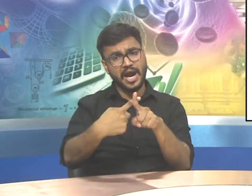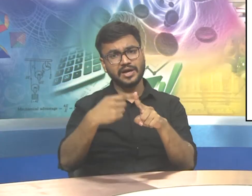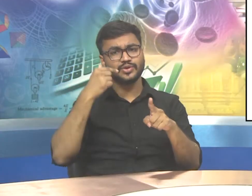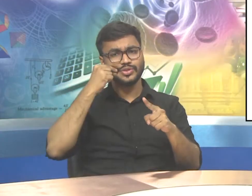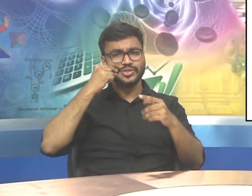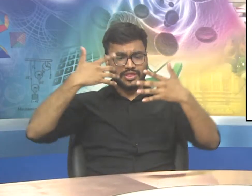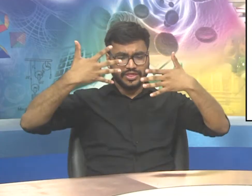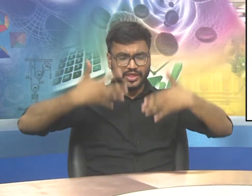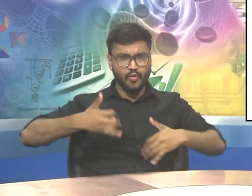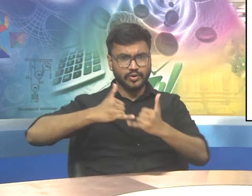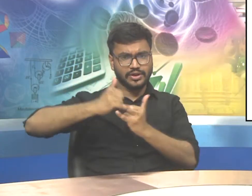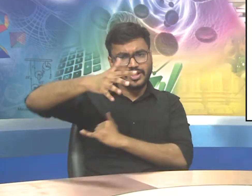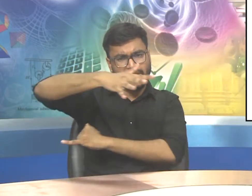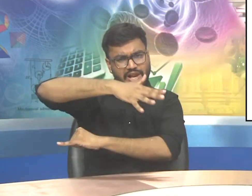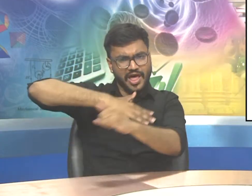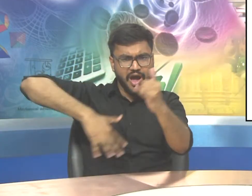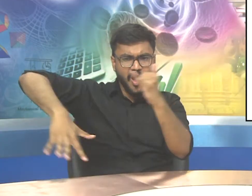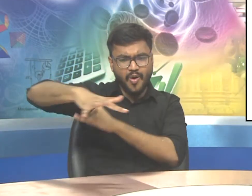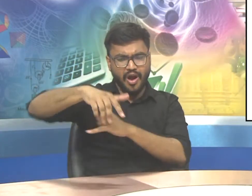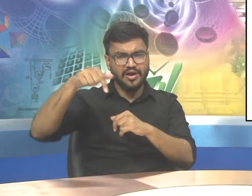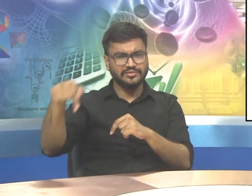Environment and Human Society.